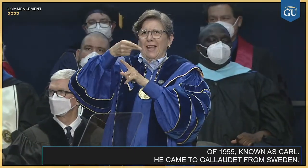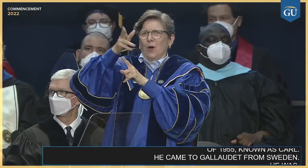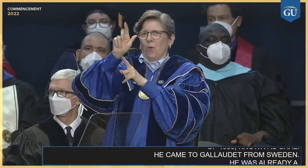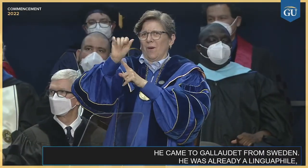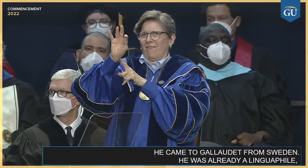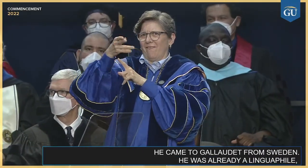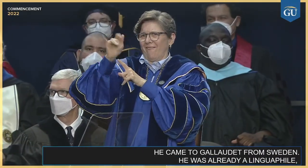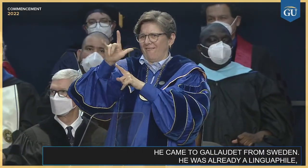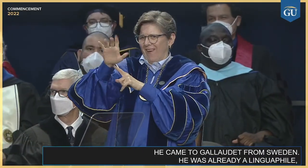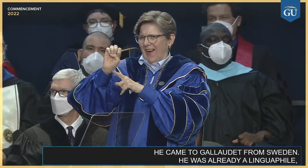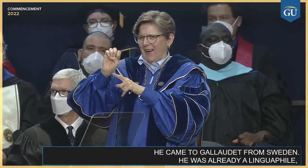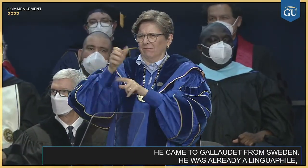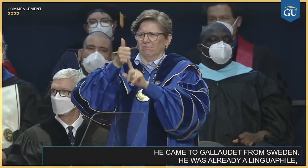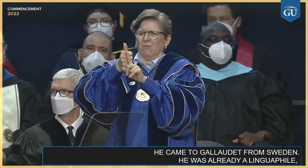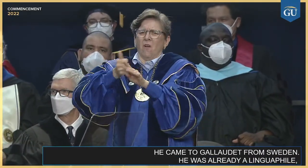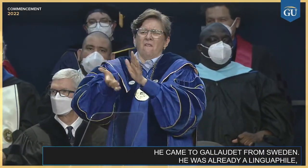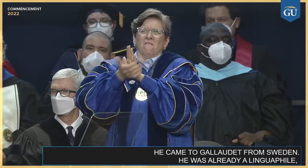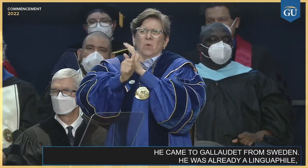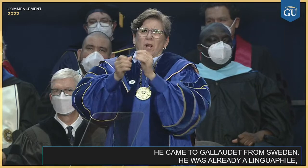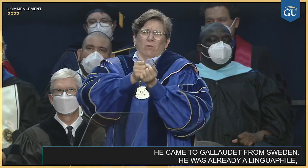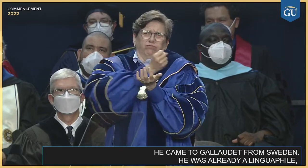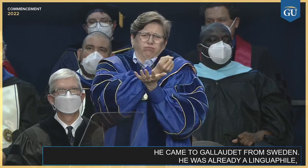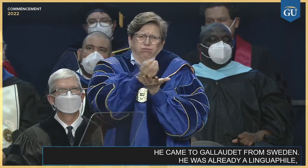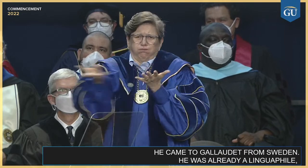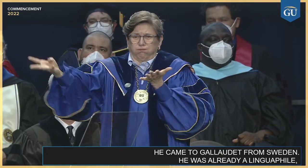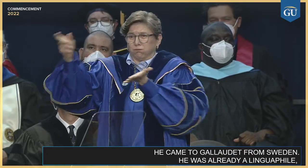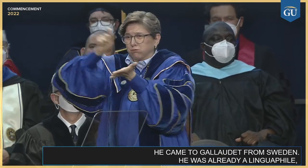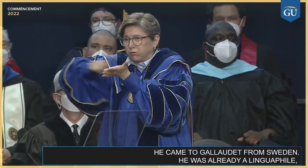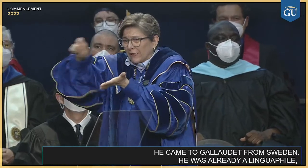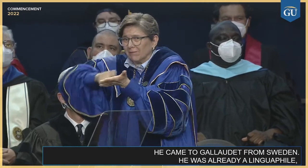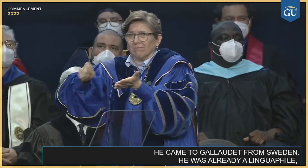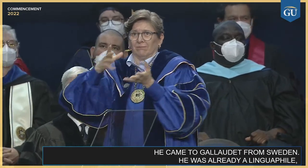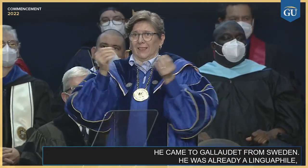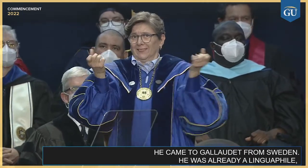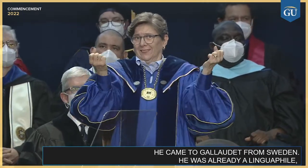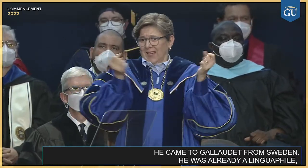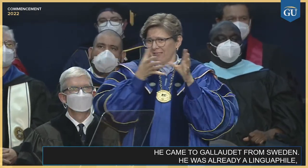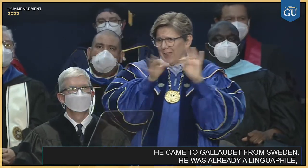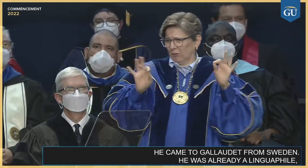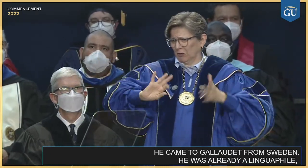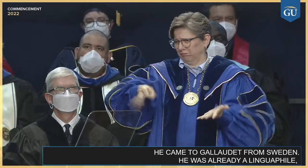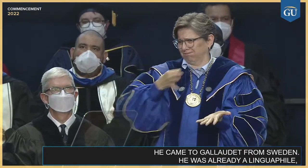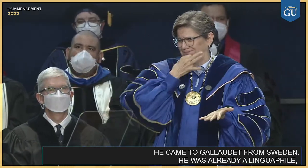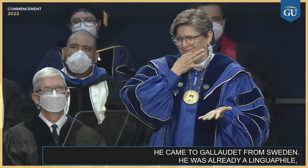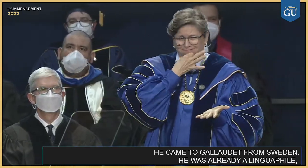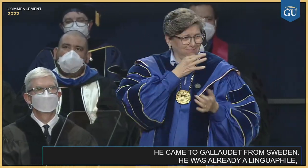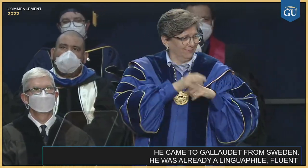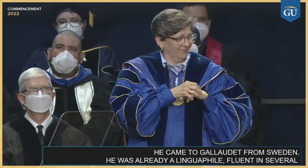He was already a linguophile, fluent in several written and signed languages.